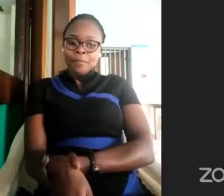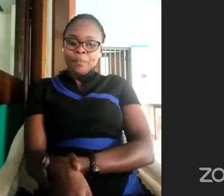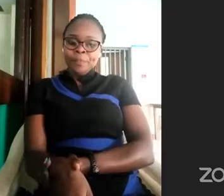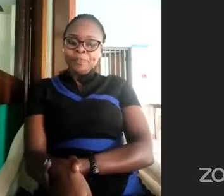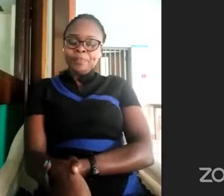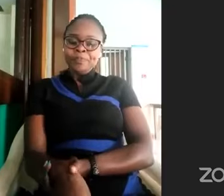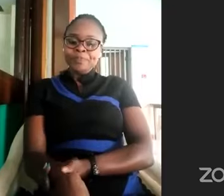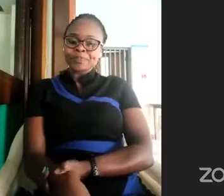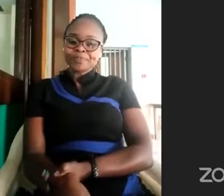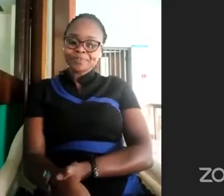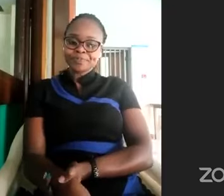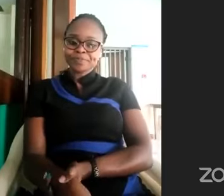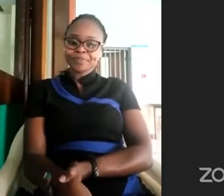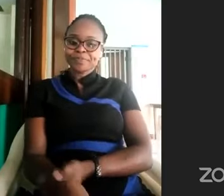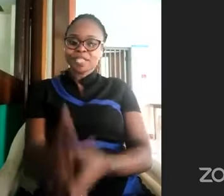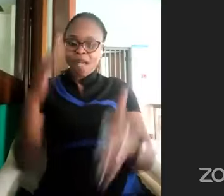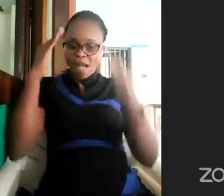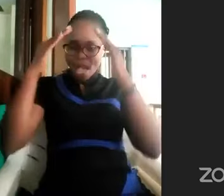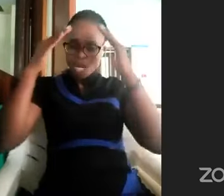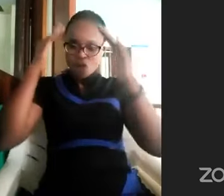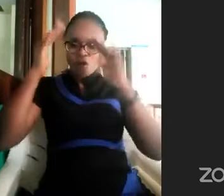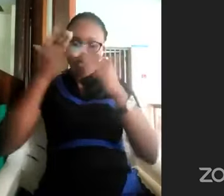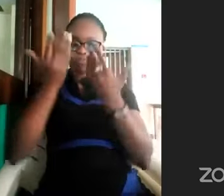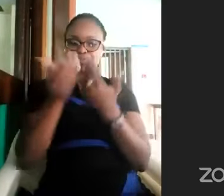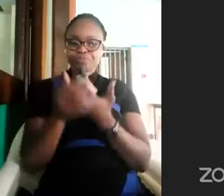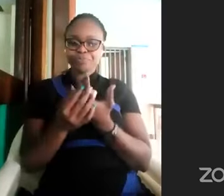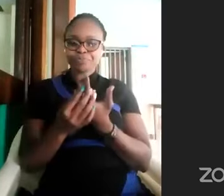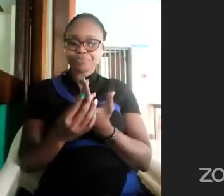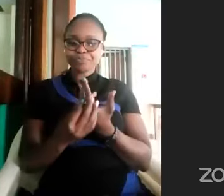Habari zenu wote? Nzuri. Nzuri.